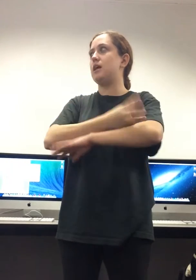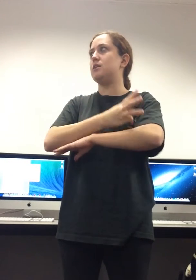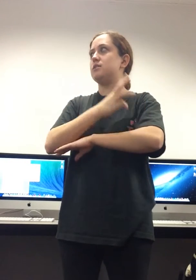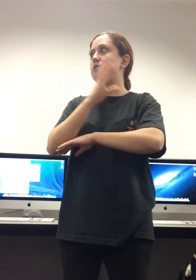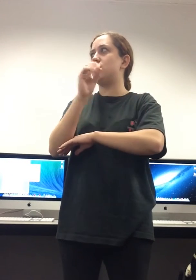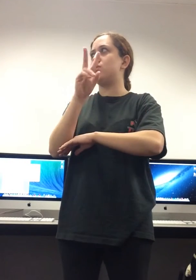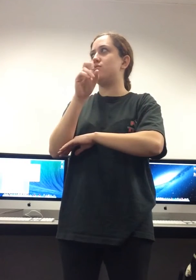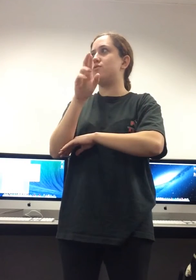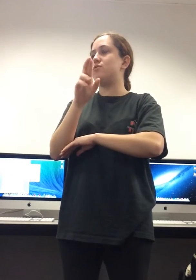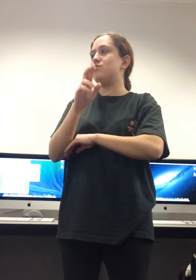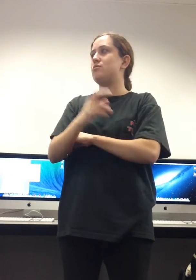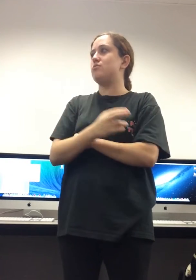Sorry.